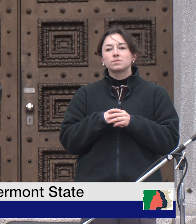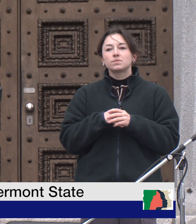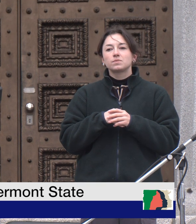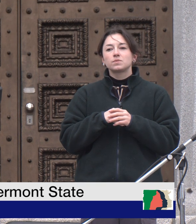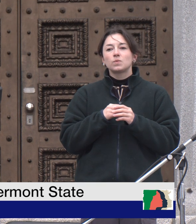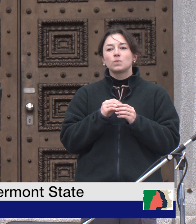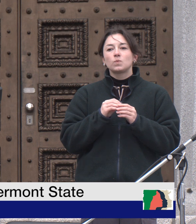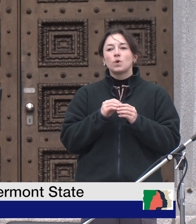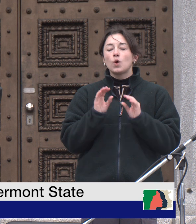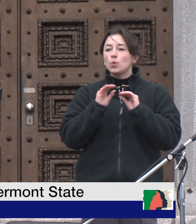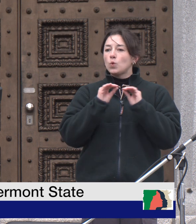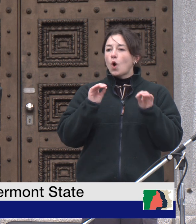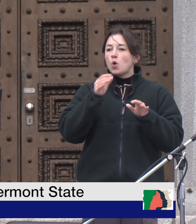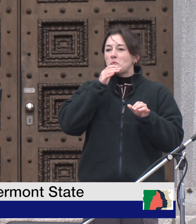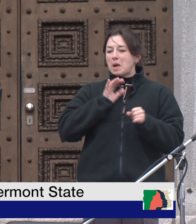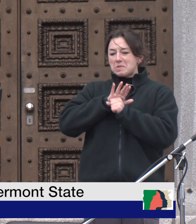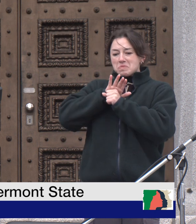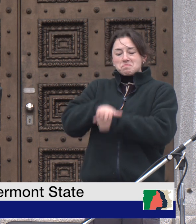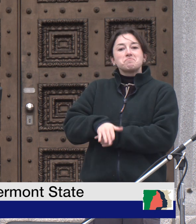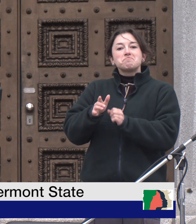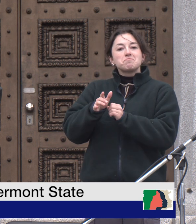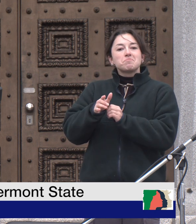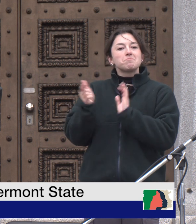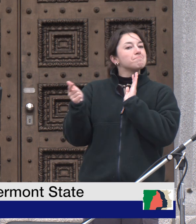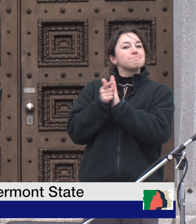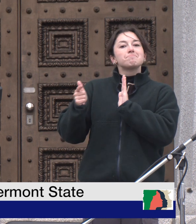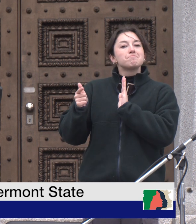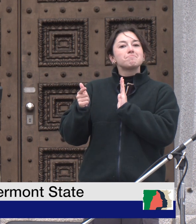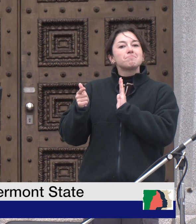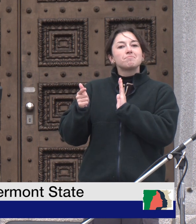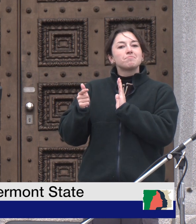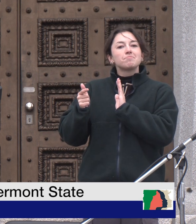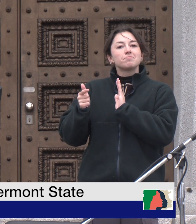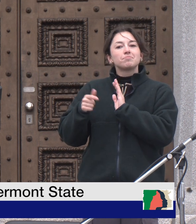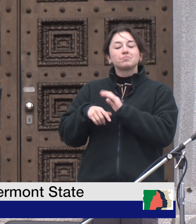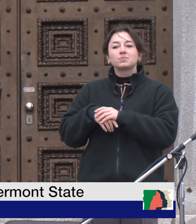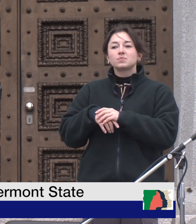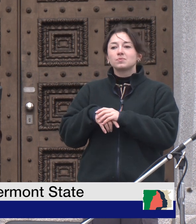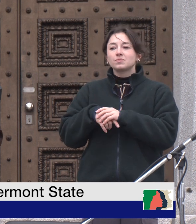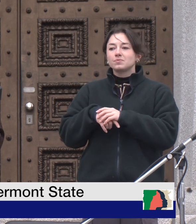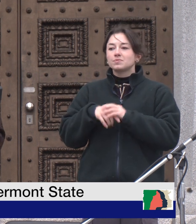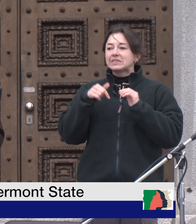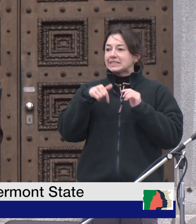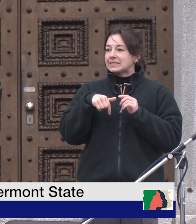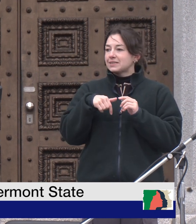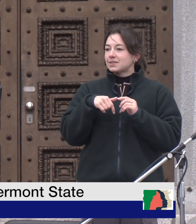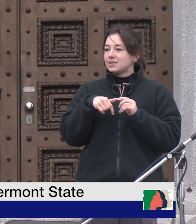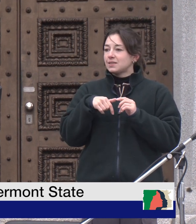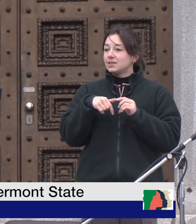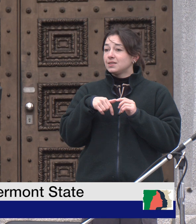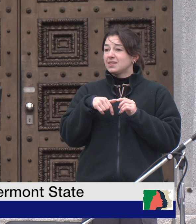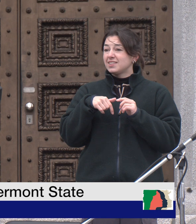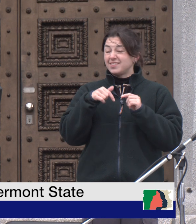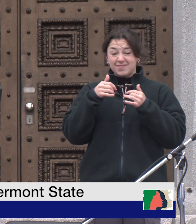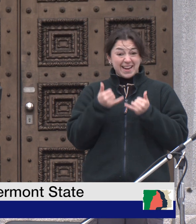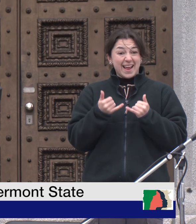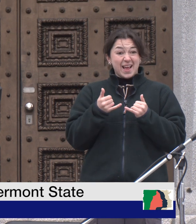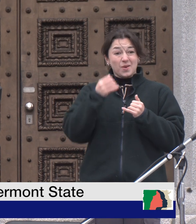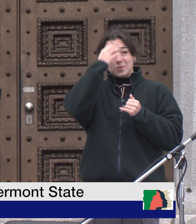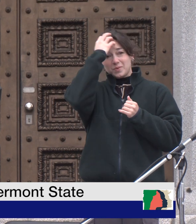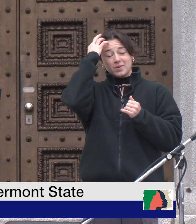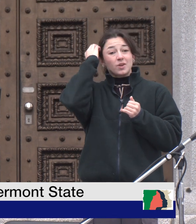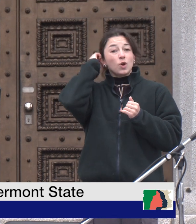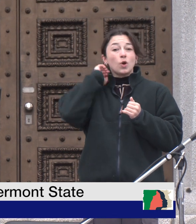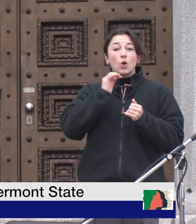misogyny is going to be allowed. And we have a situation where the rights of women